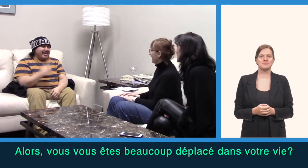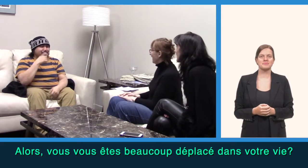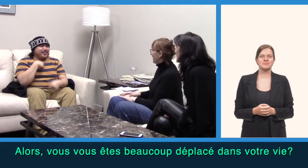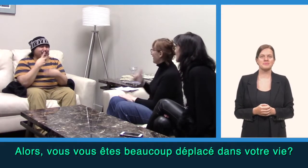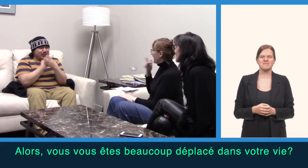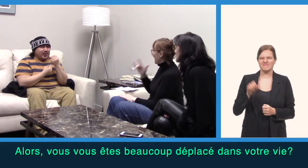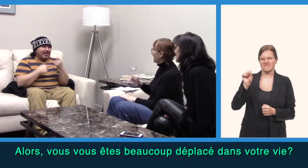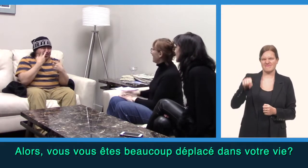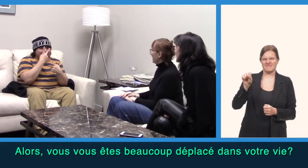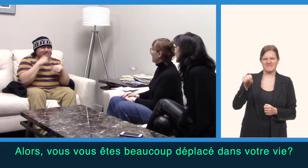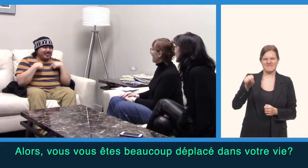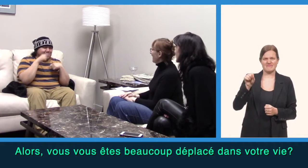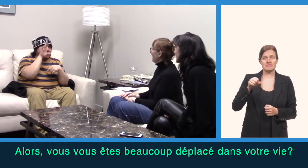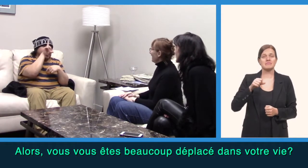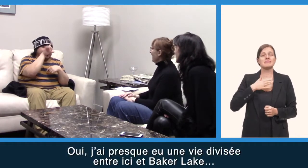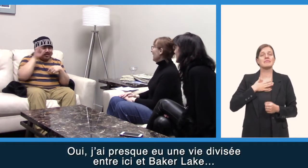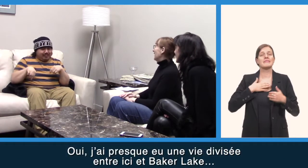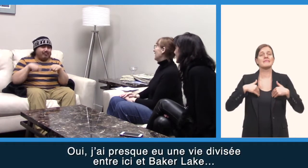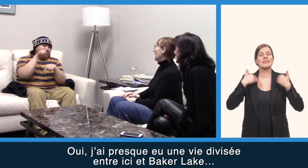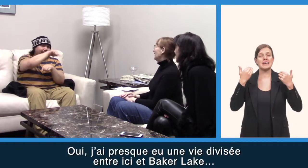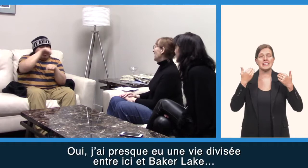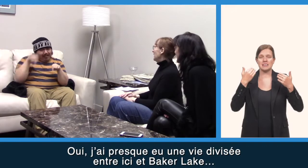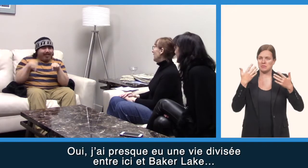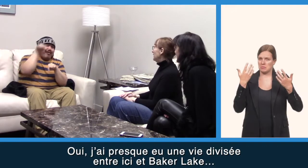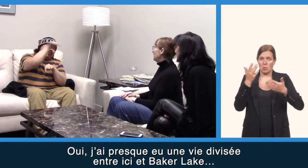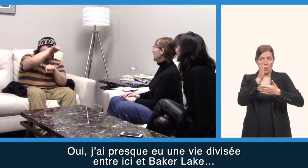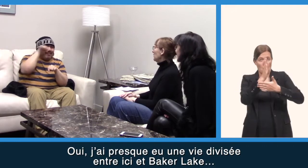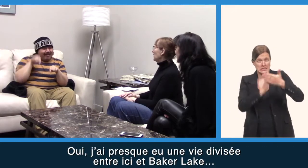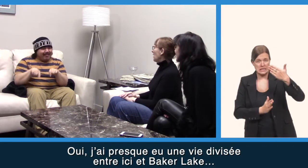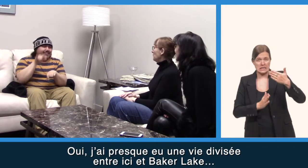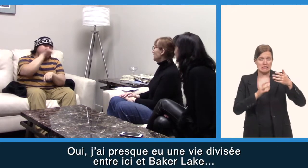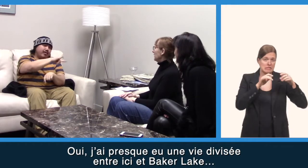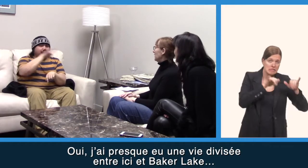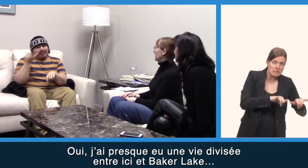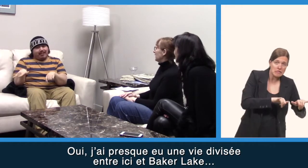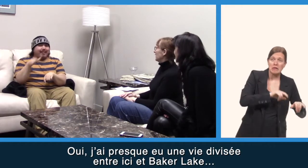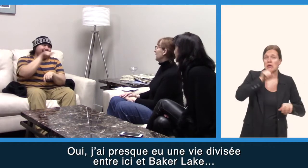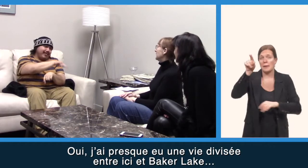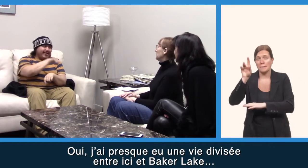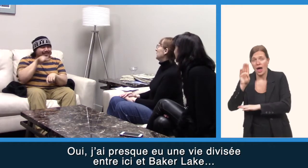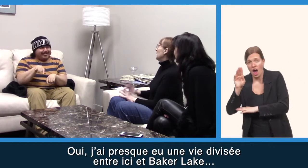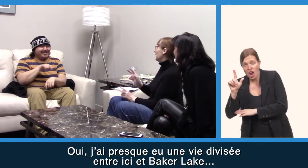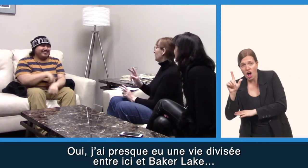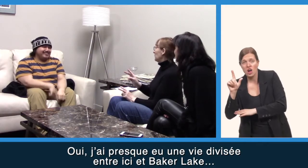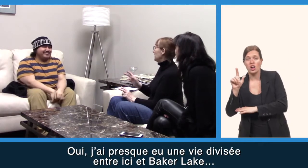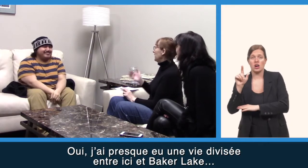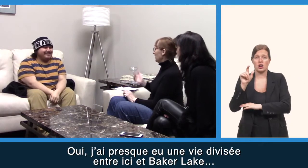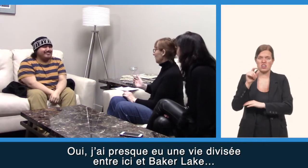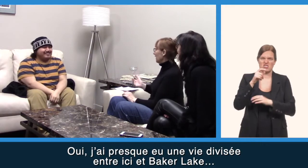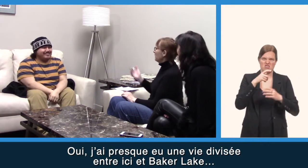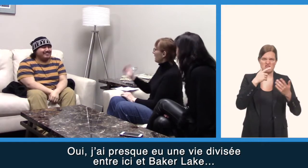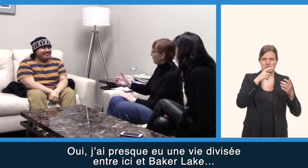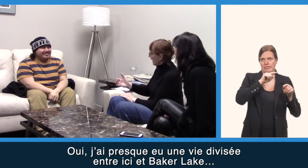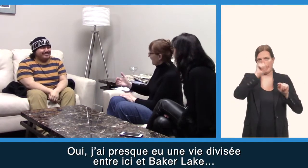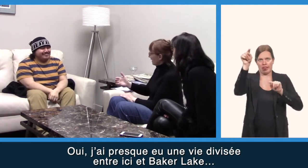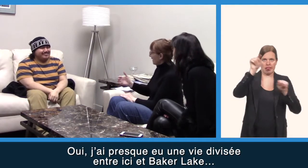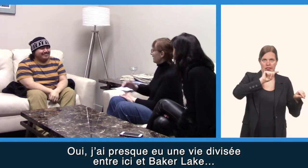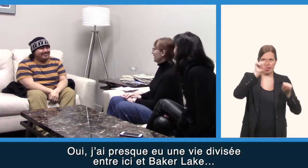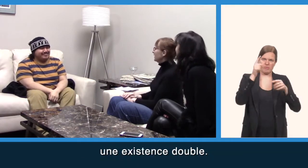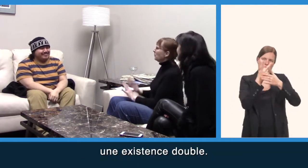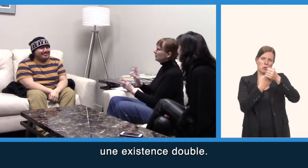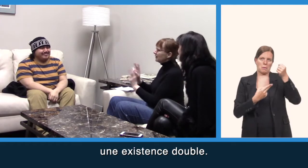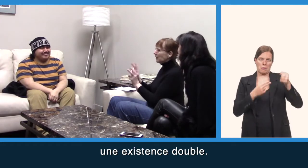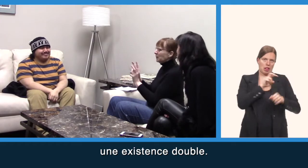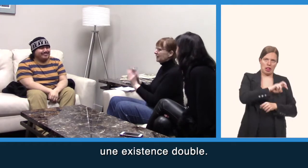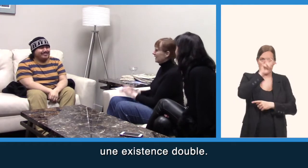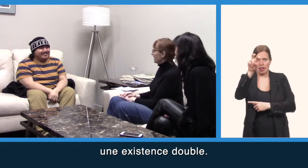fortunate you've had a lot of different. Yeah, I've kind of had, almost like a split life between here Mhm. and Baker Lake.